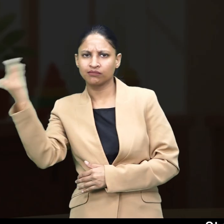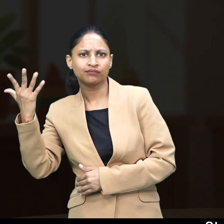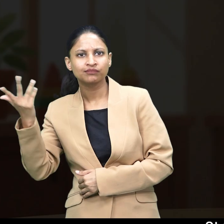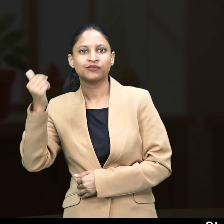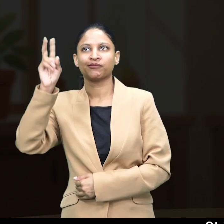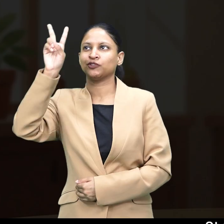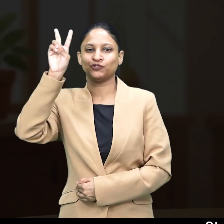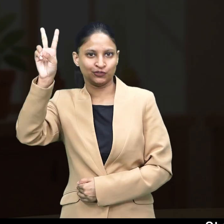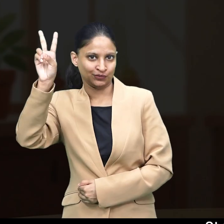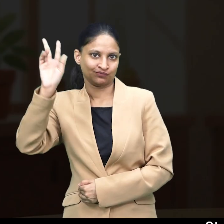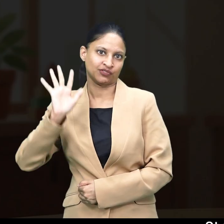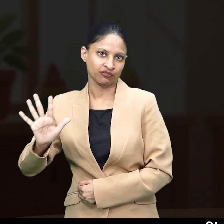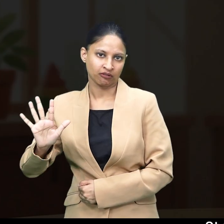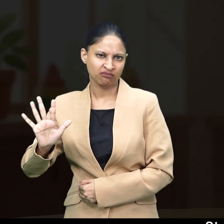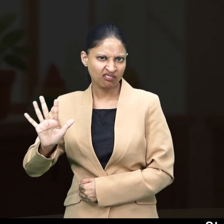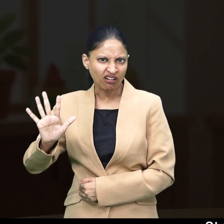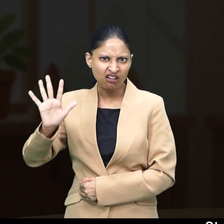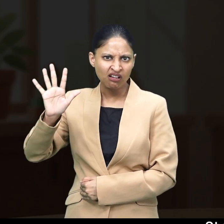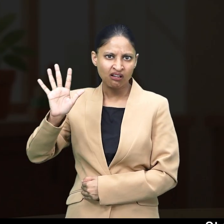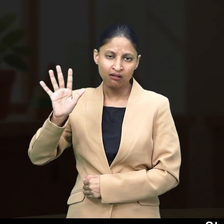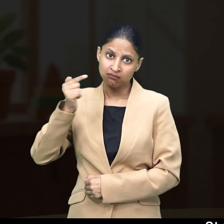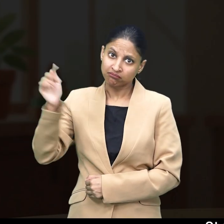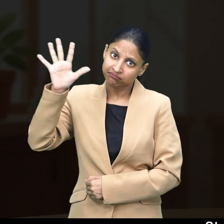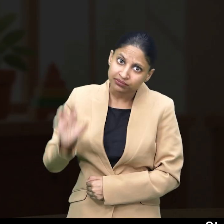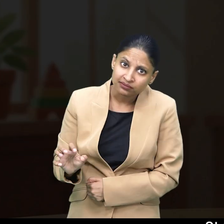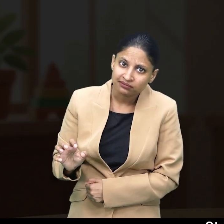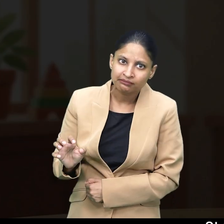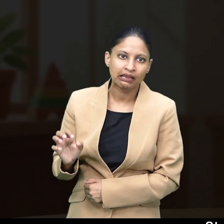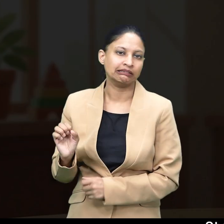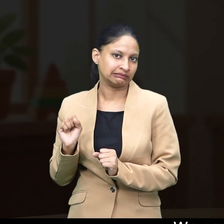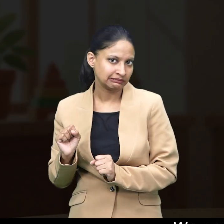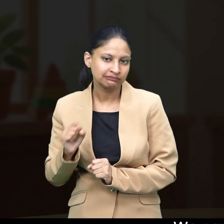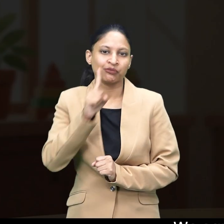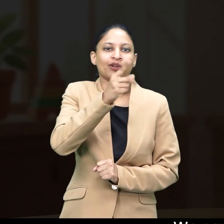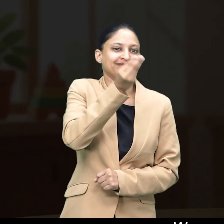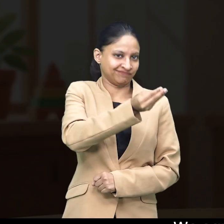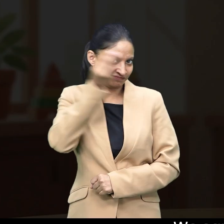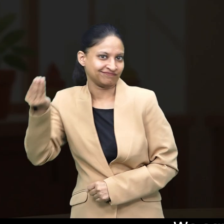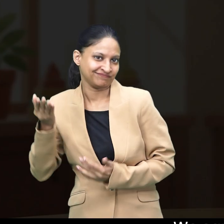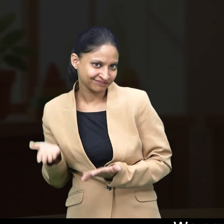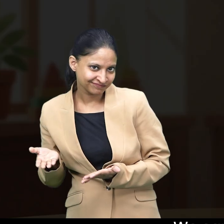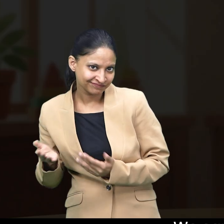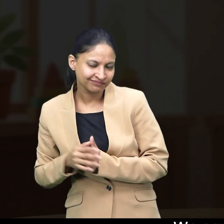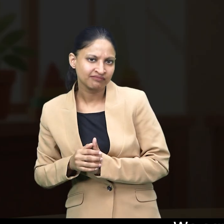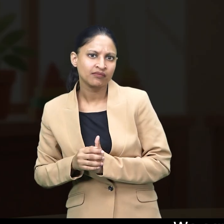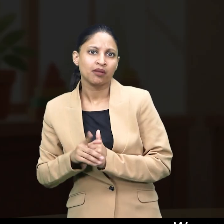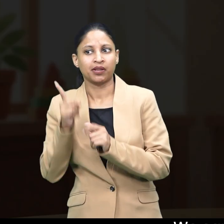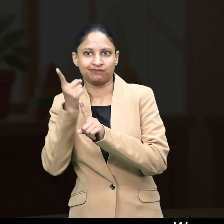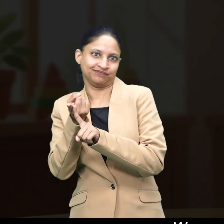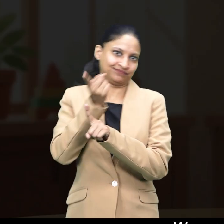1. Ones place. 2 minus 5? We cannot do this, so we